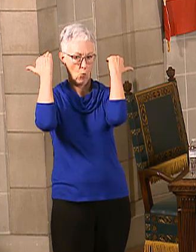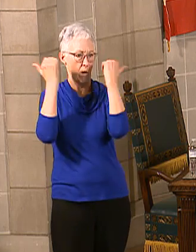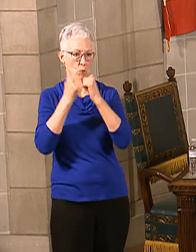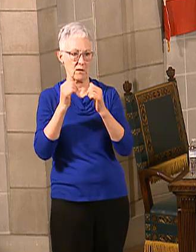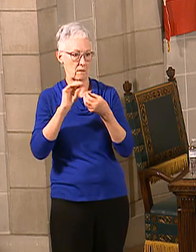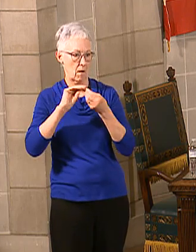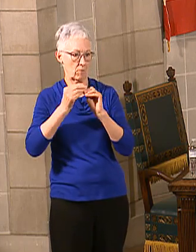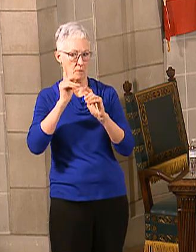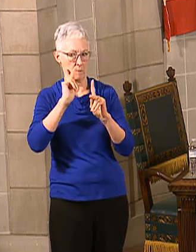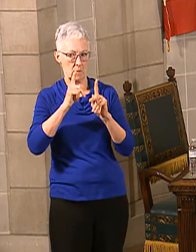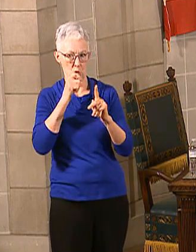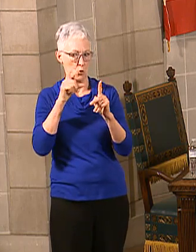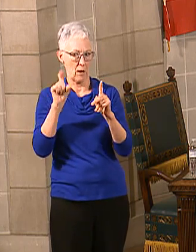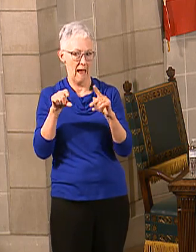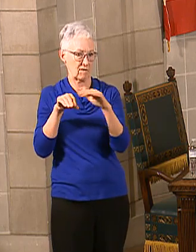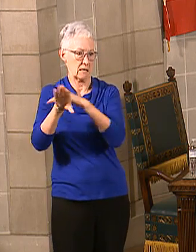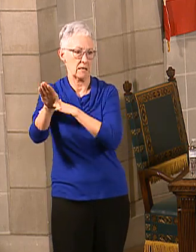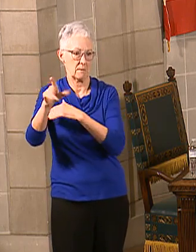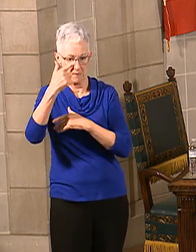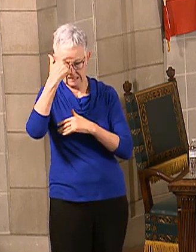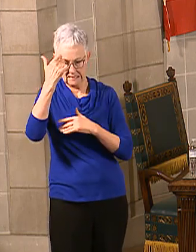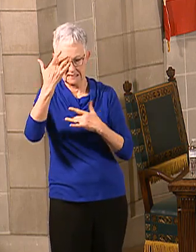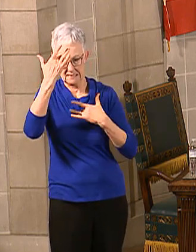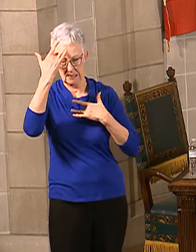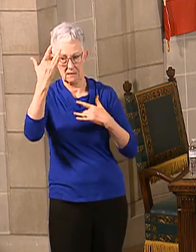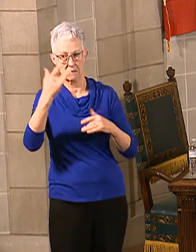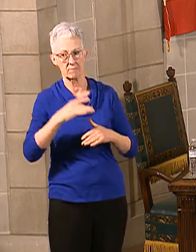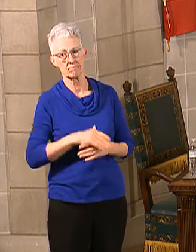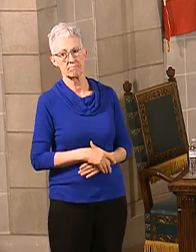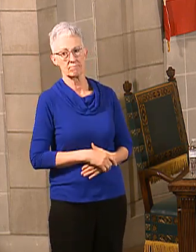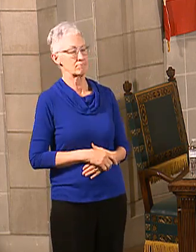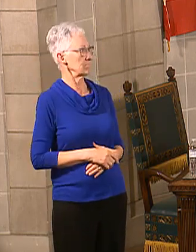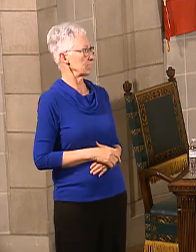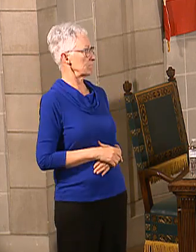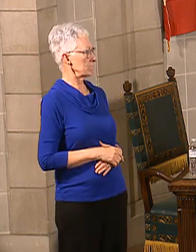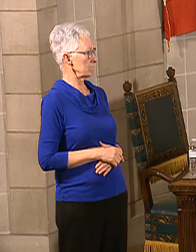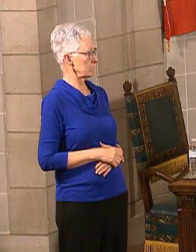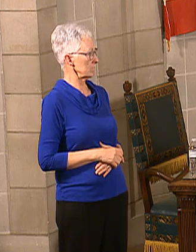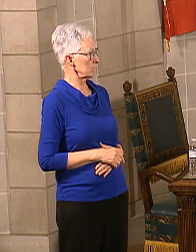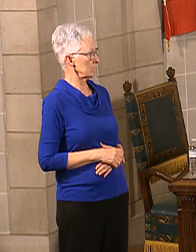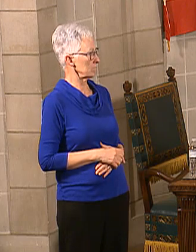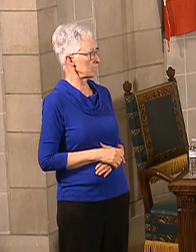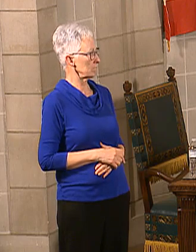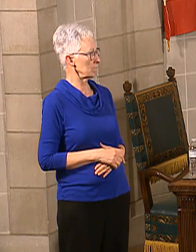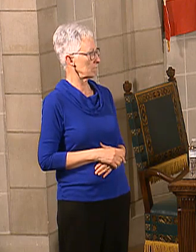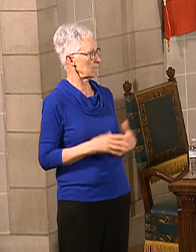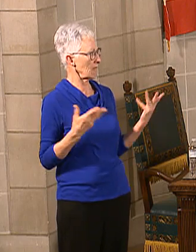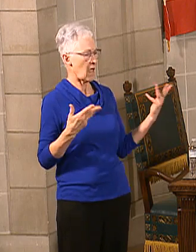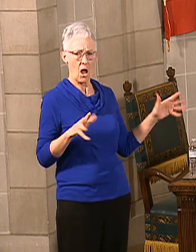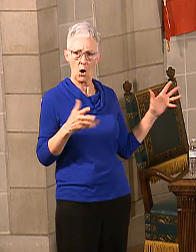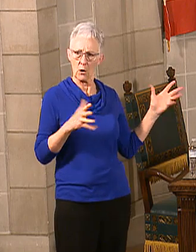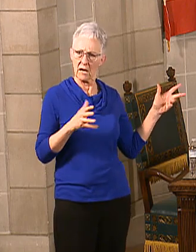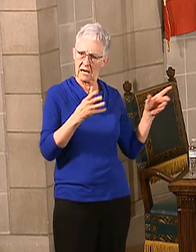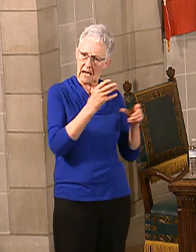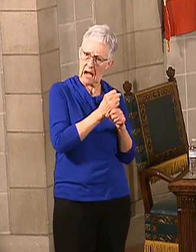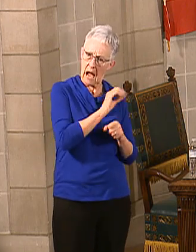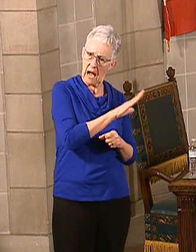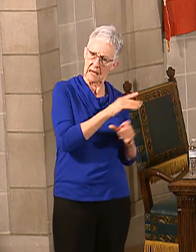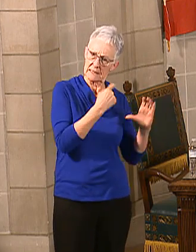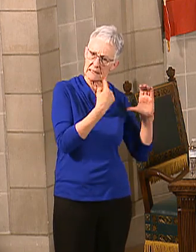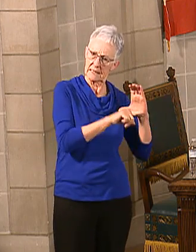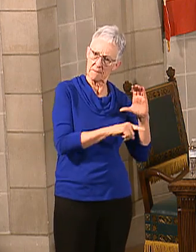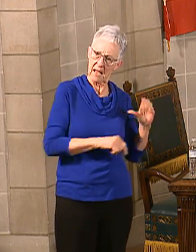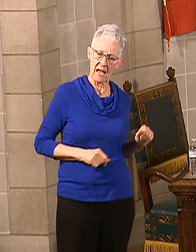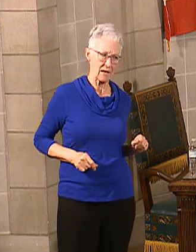deal with the coronavirus. Grant Schulte is the reader question. Why don't the direct... Hey, wait, Grant already sent us some emails already. Why does he get to go again? You have a reader that